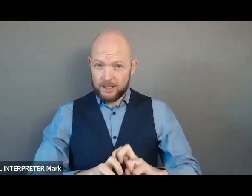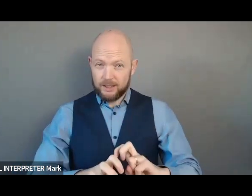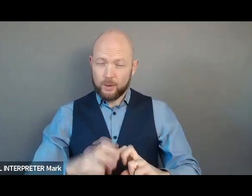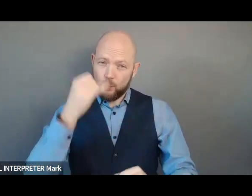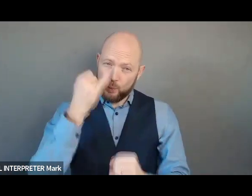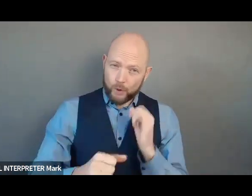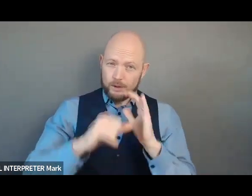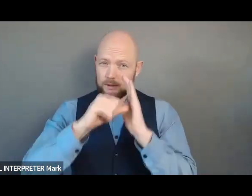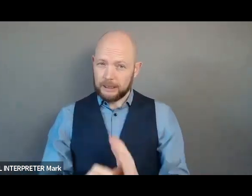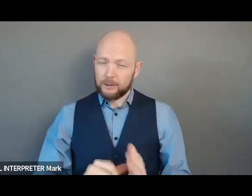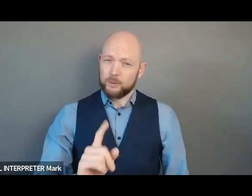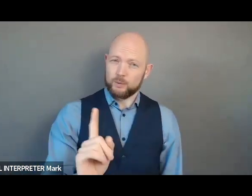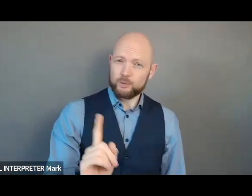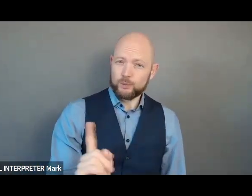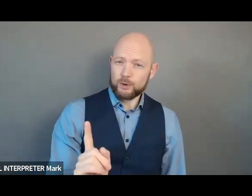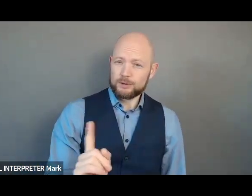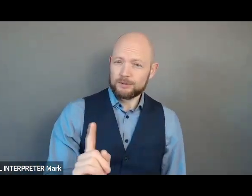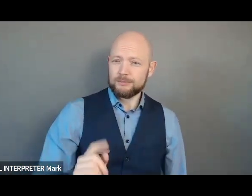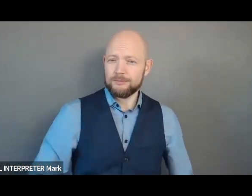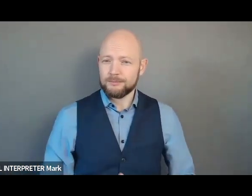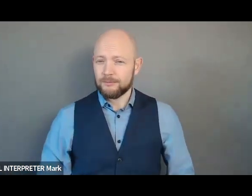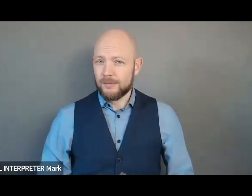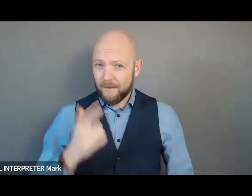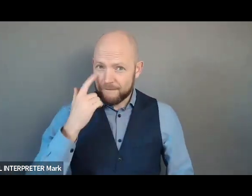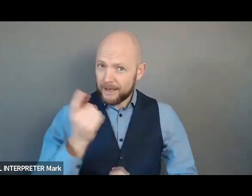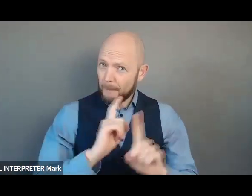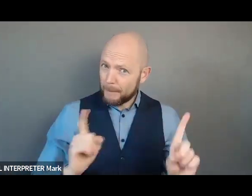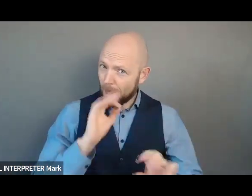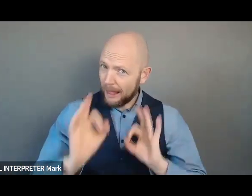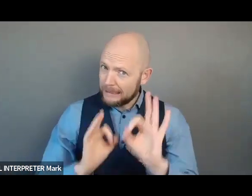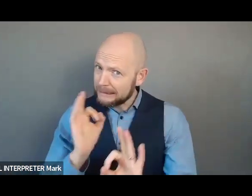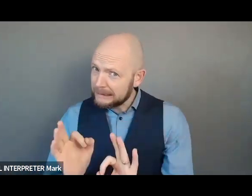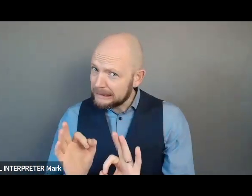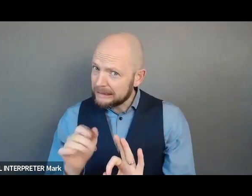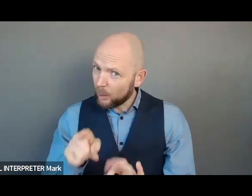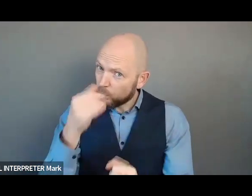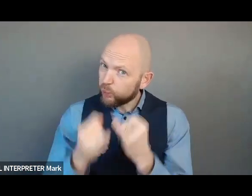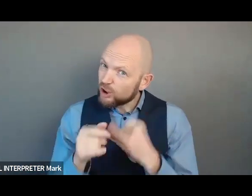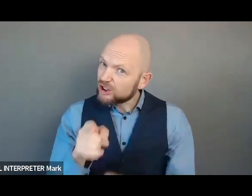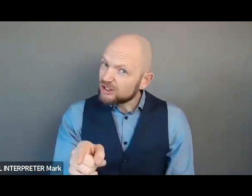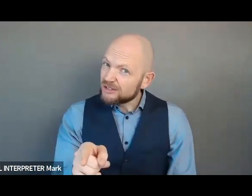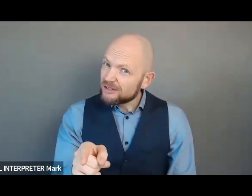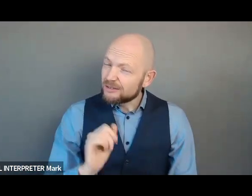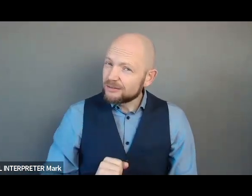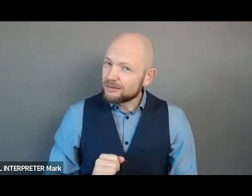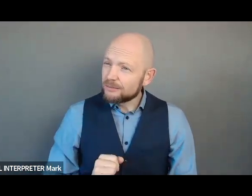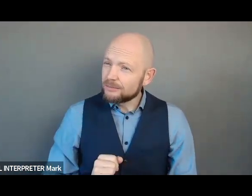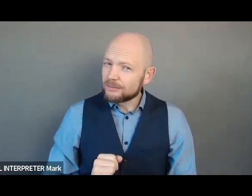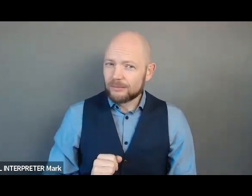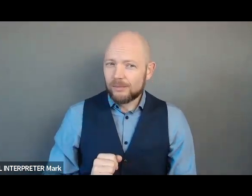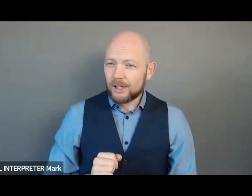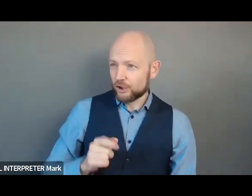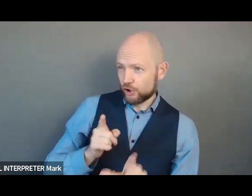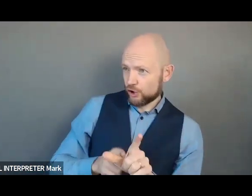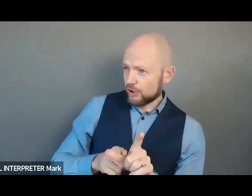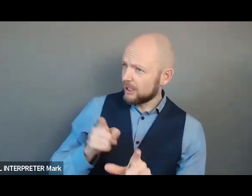Where's it gone now? Finding participants. That's obviously just one angle on that you may want to answer rather. So, over